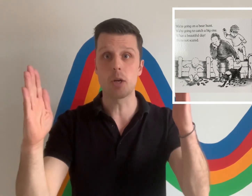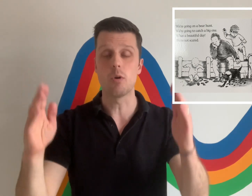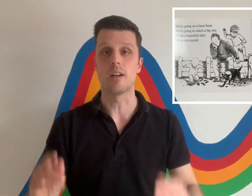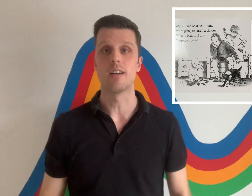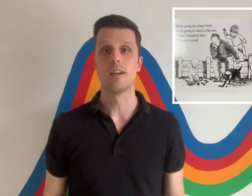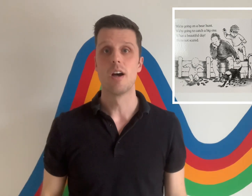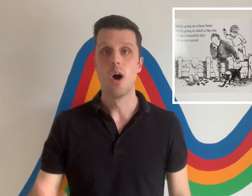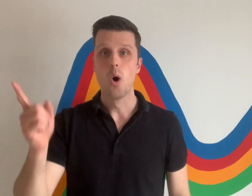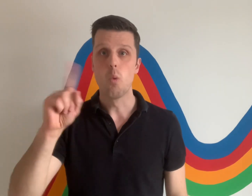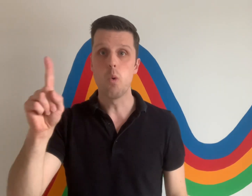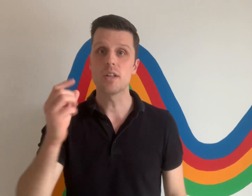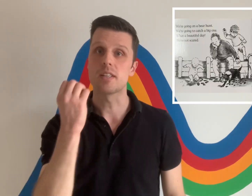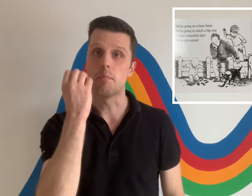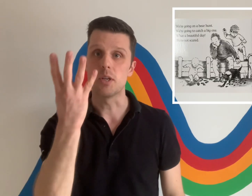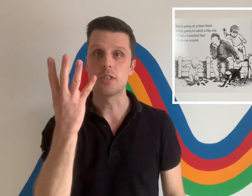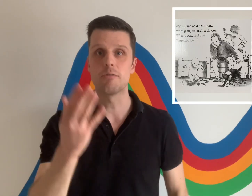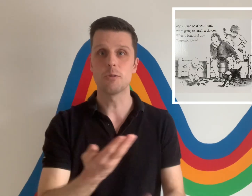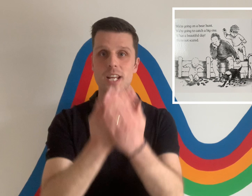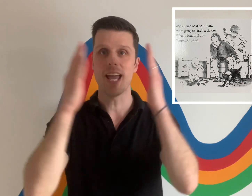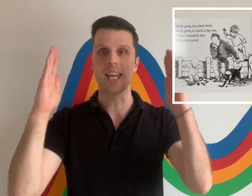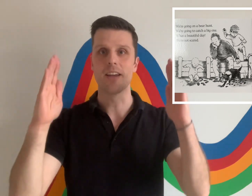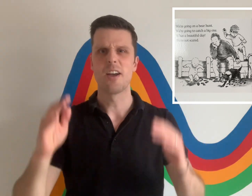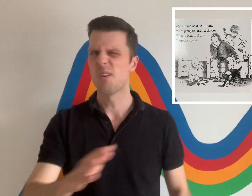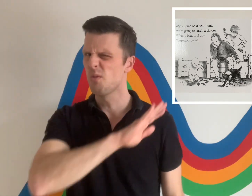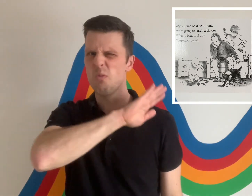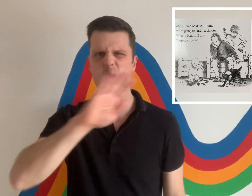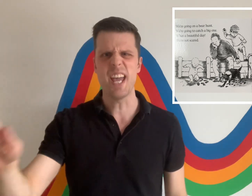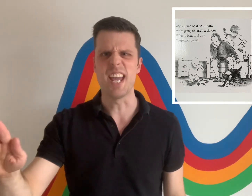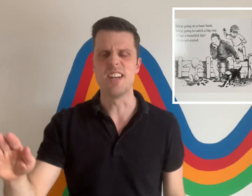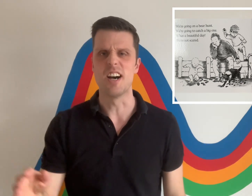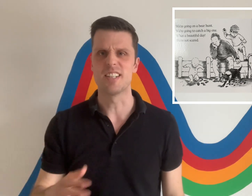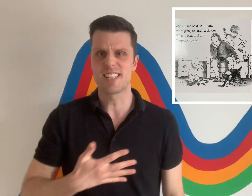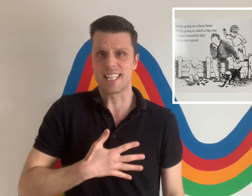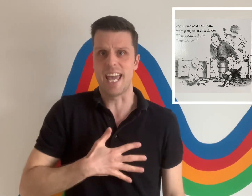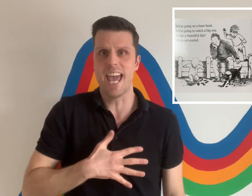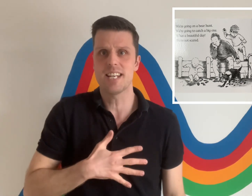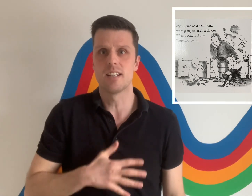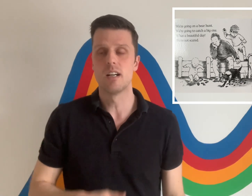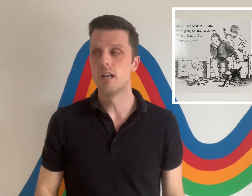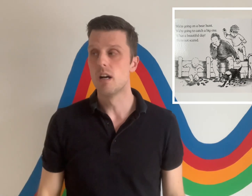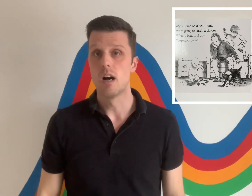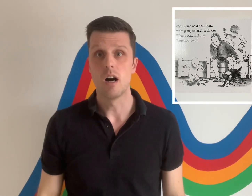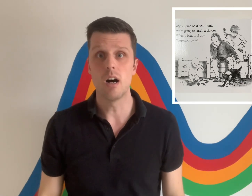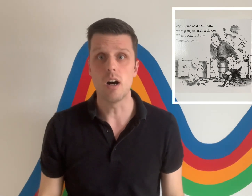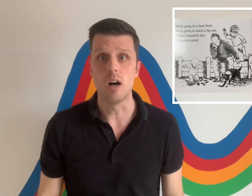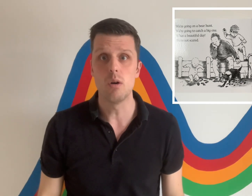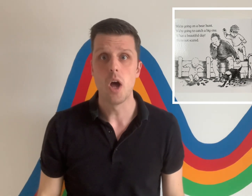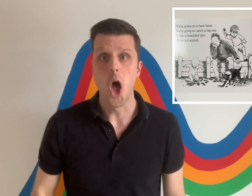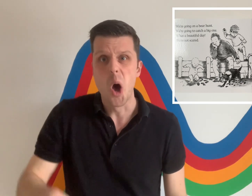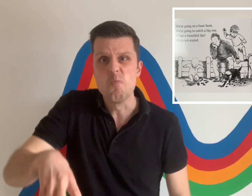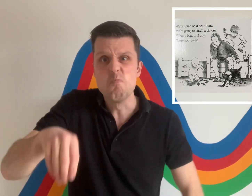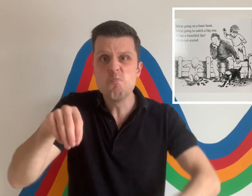one. What a beautiful day. We're not scared. Uh-oh,